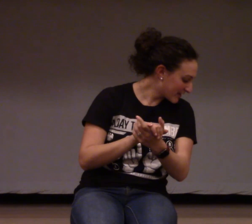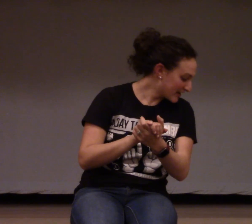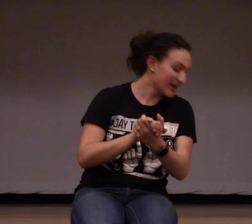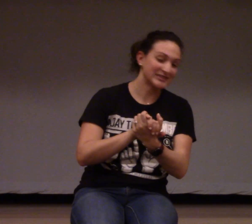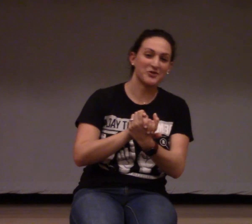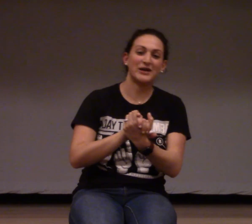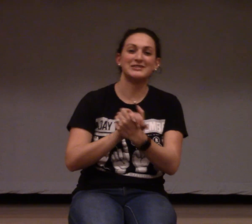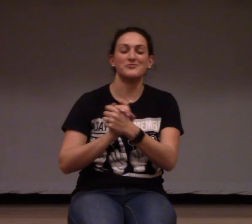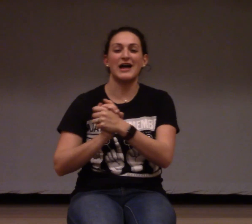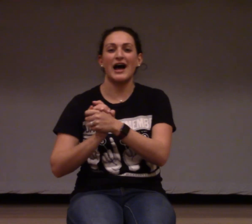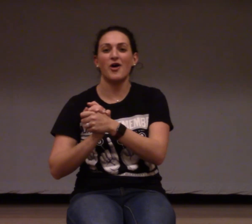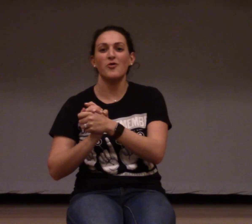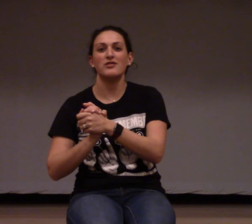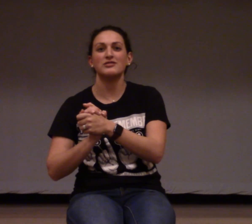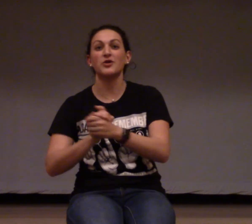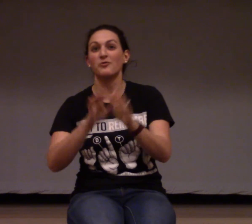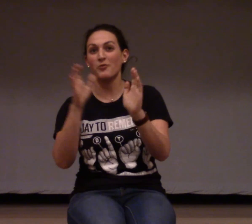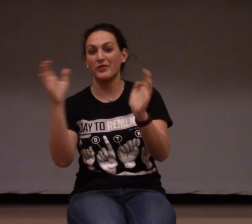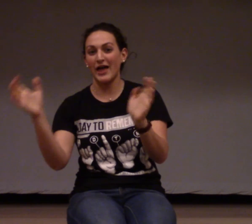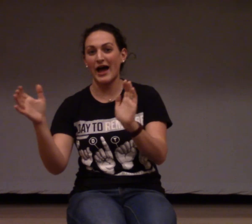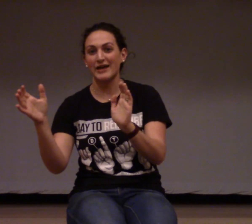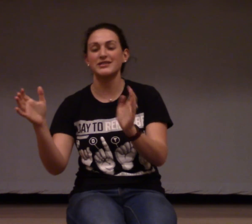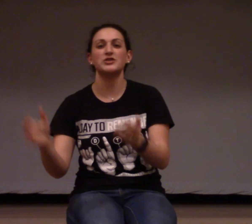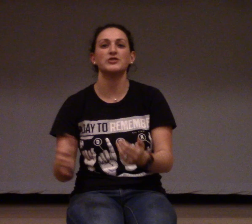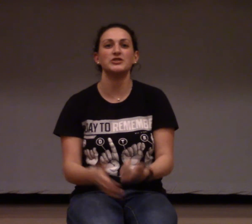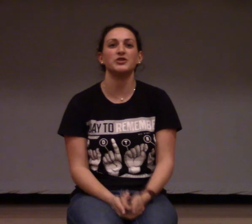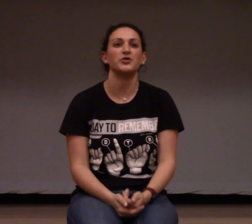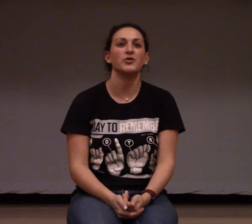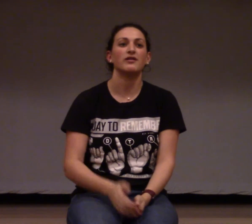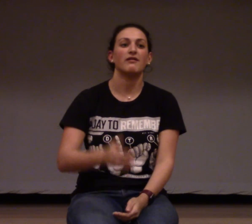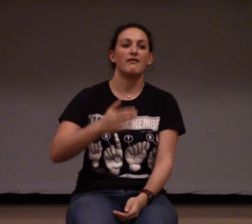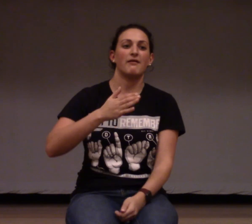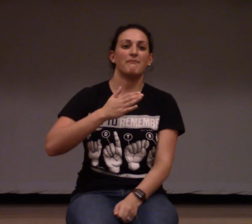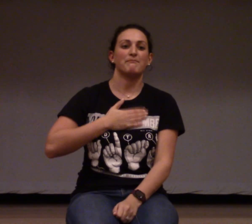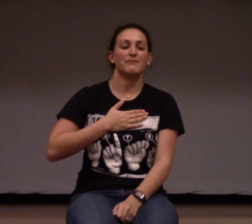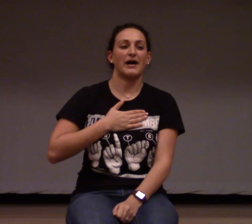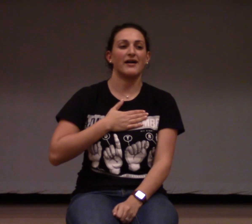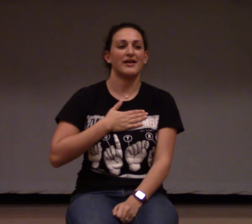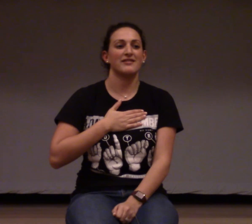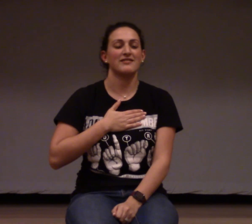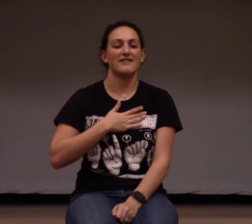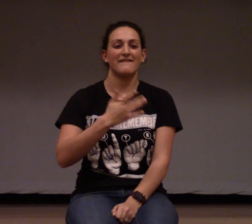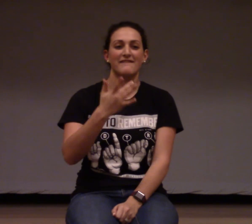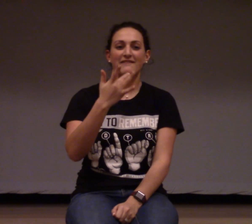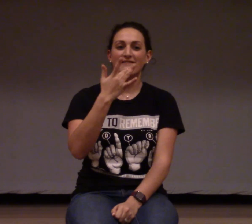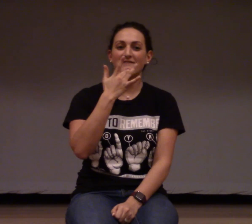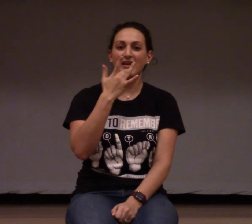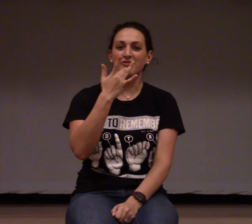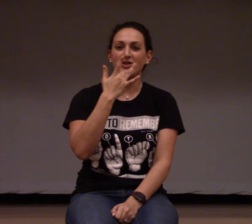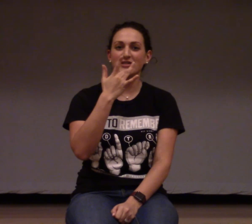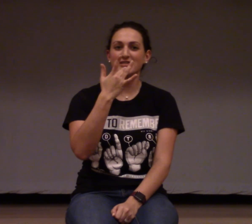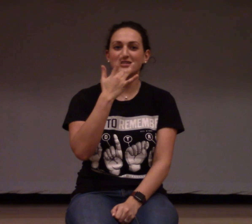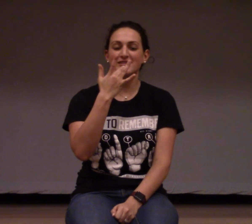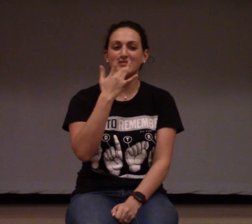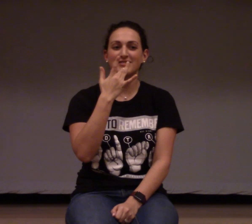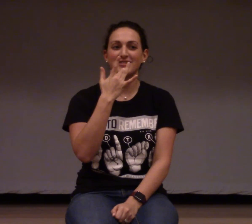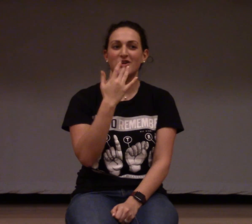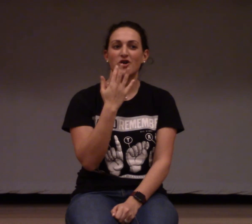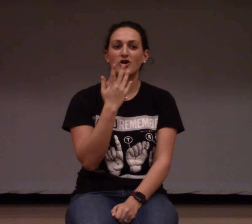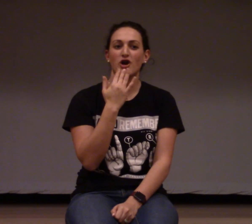Yes, okay, so now, so with that, you can do my favorite